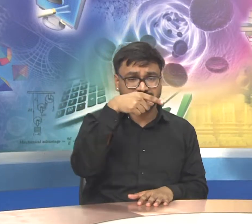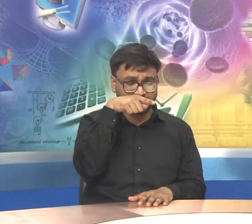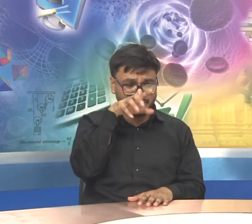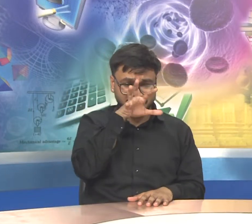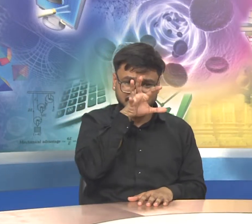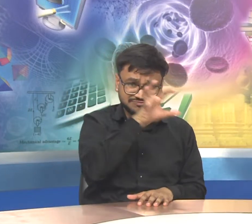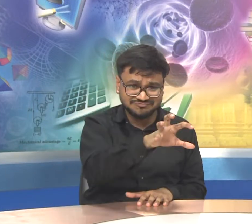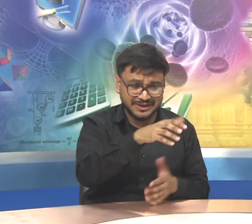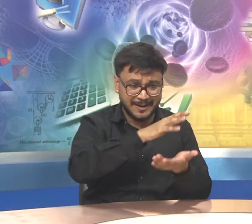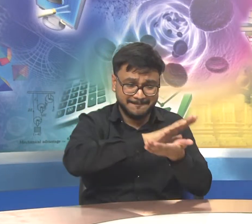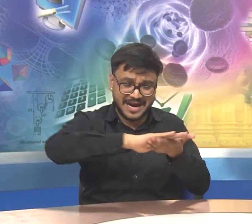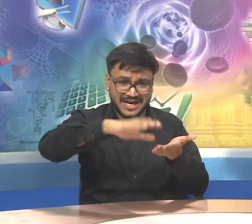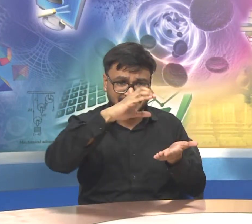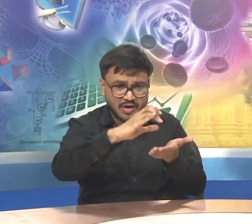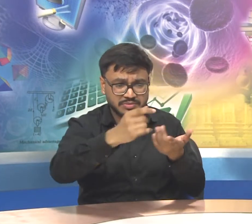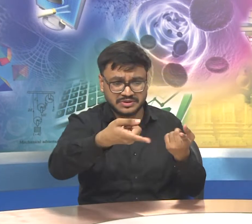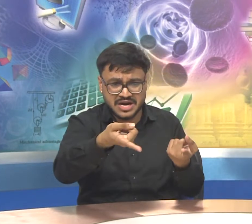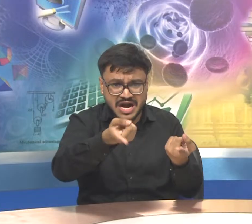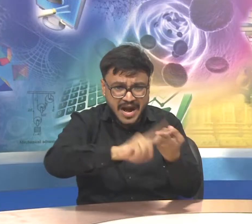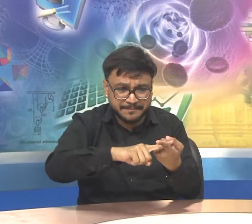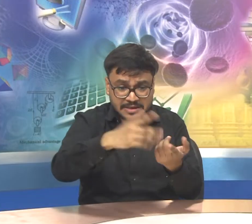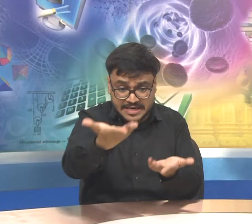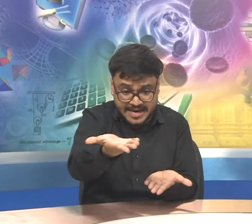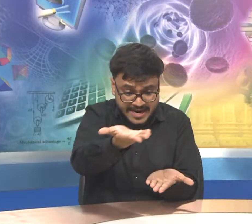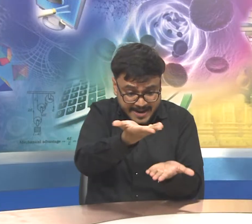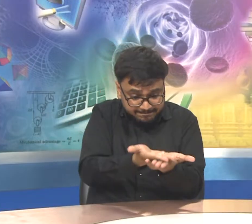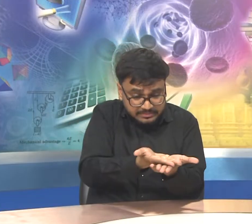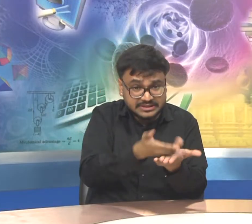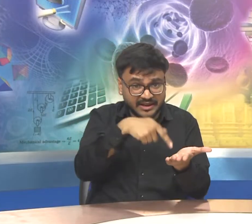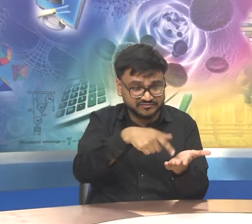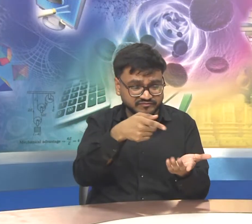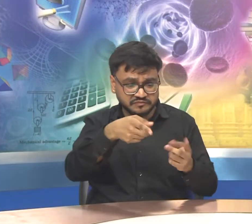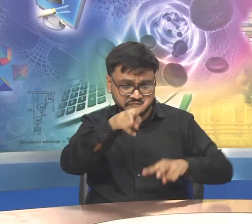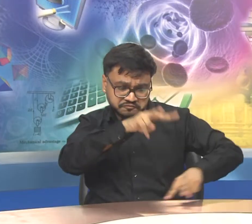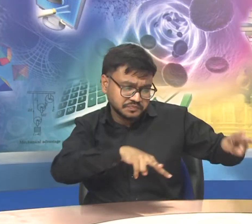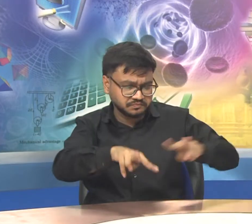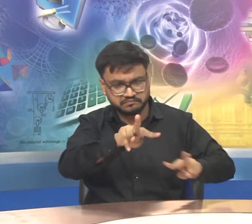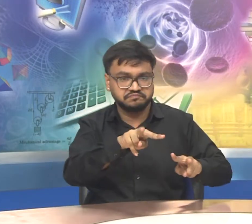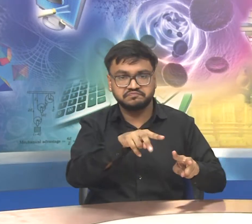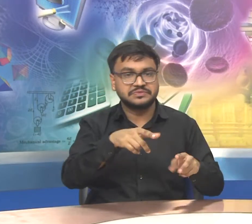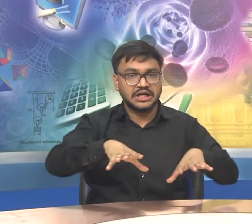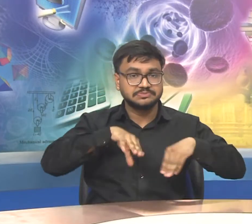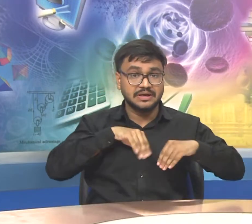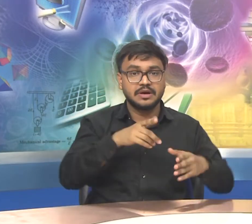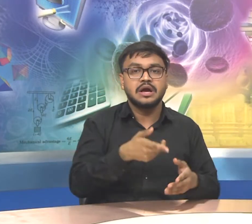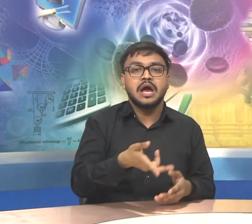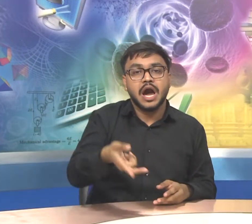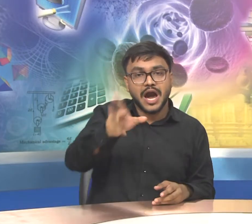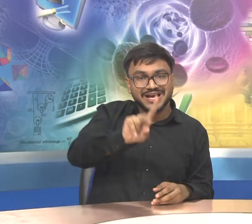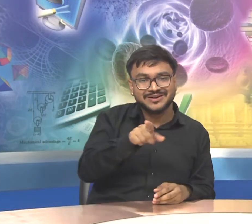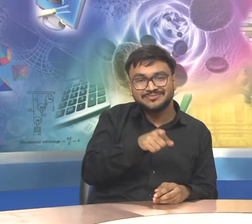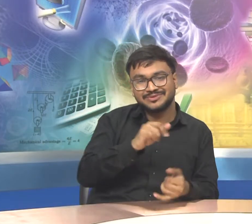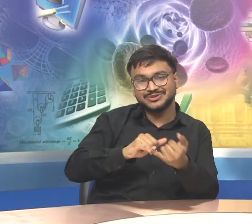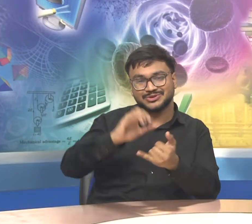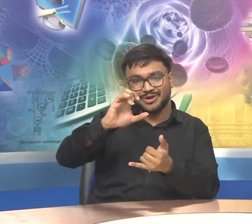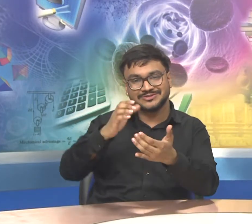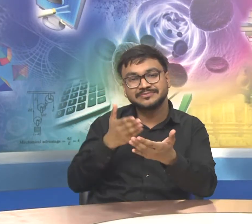In this situation, also, appeals can be made as a matter of right and without